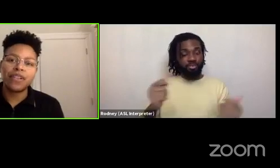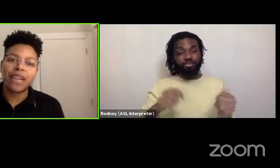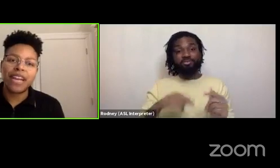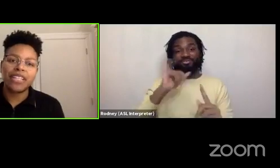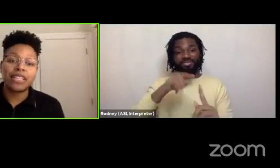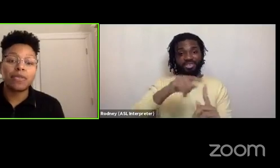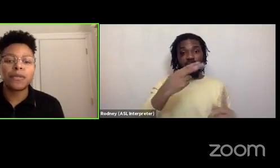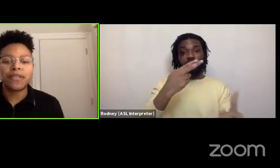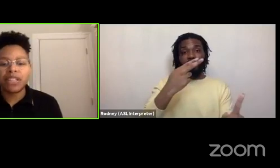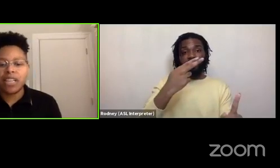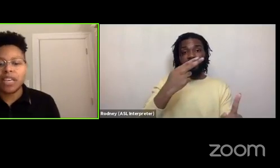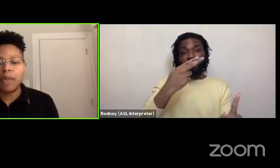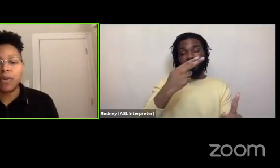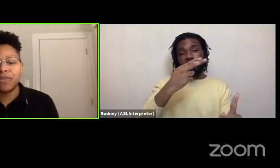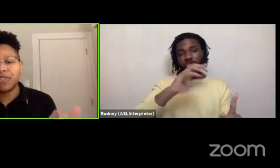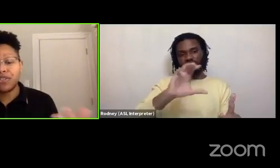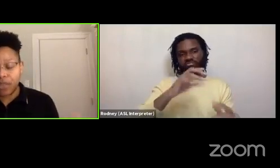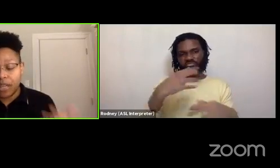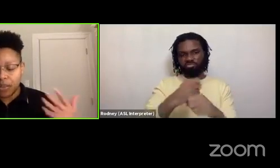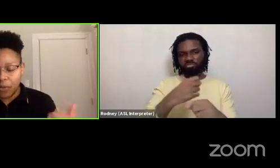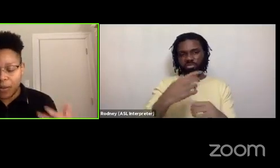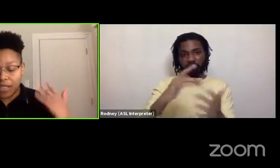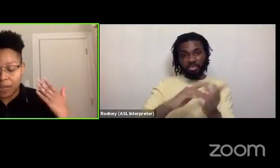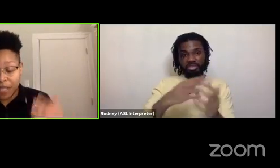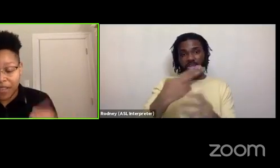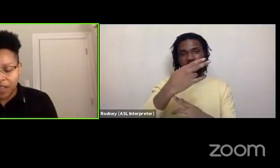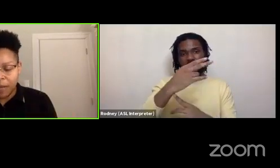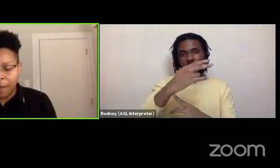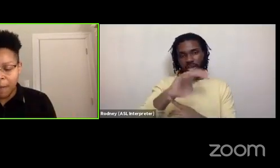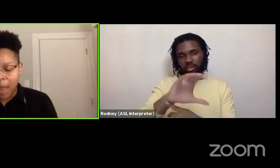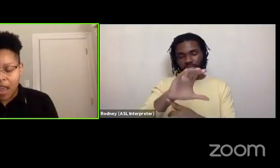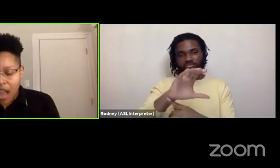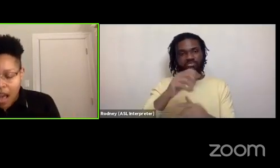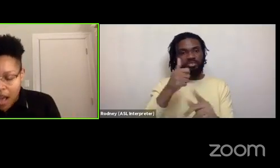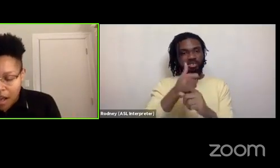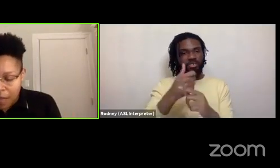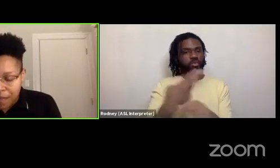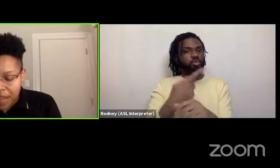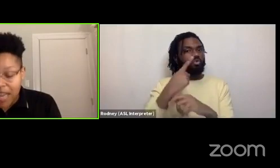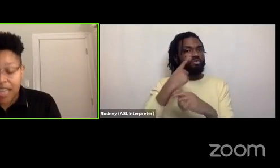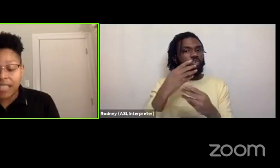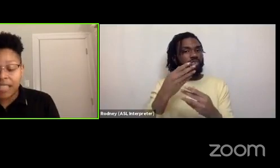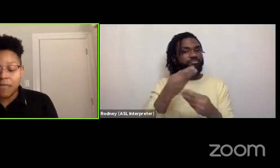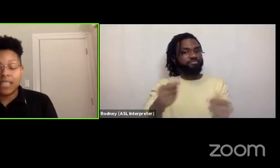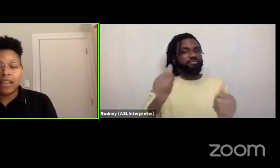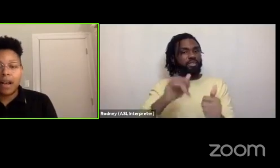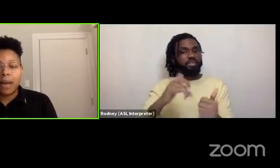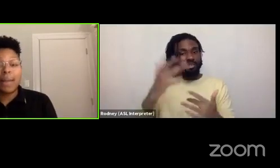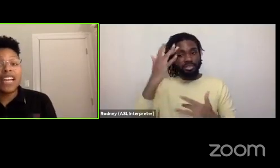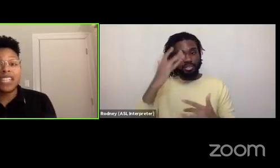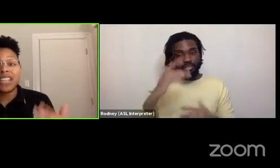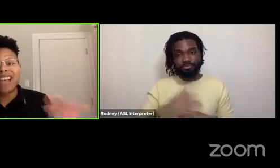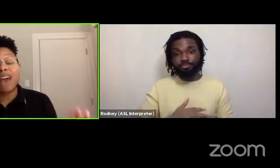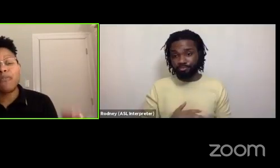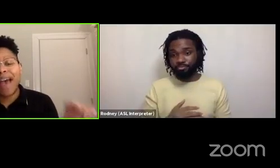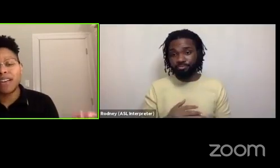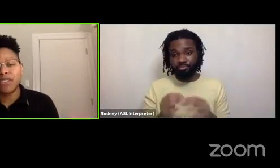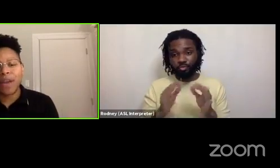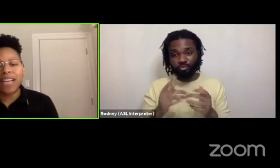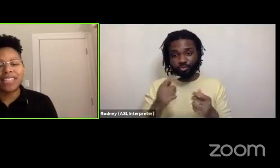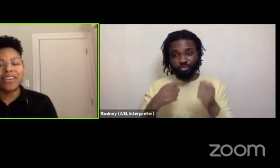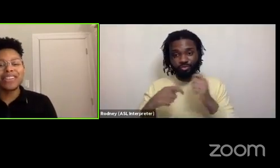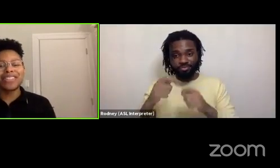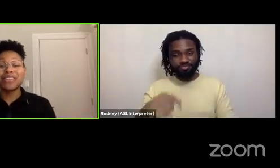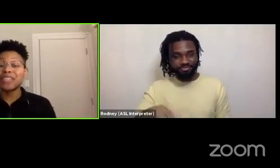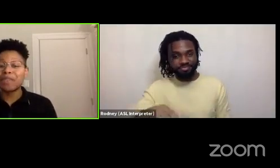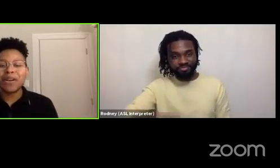the first medications that was specifically approved to treat lupus specifically. It is a medication that's out of patent,